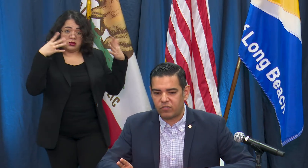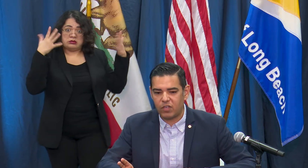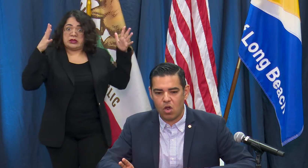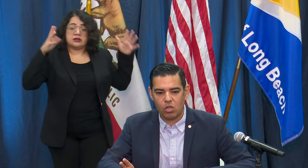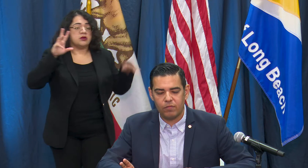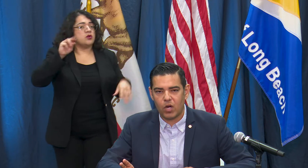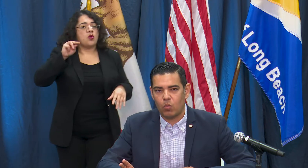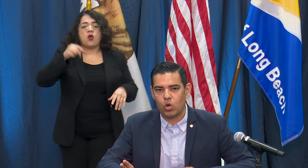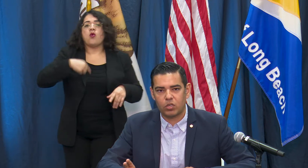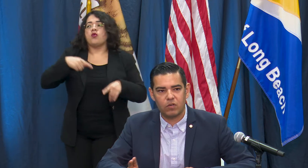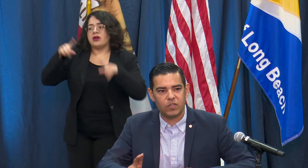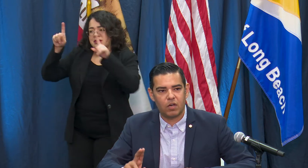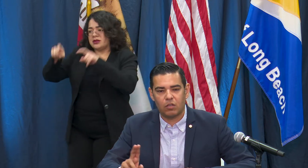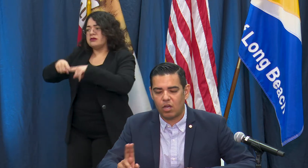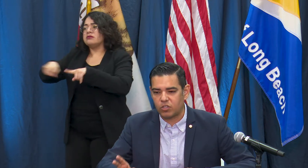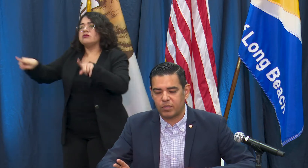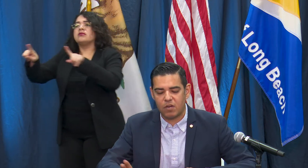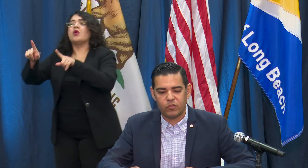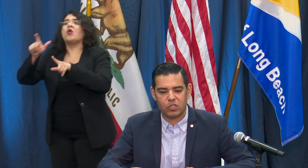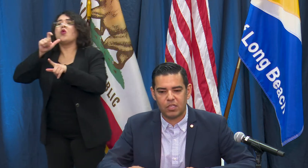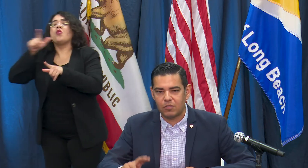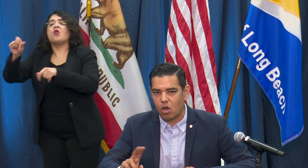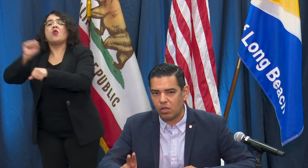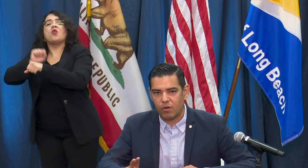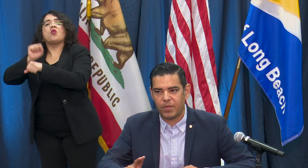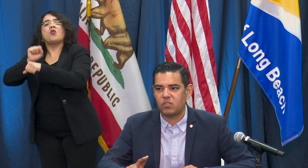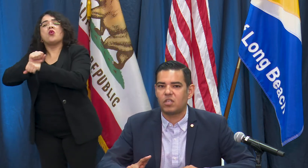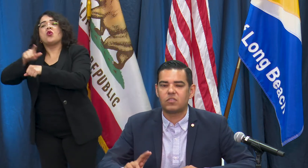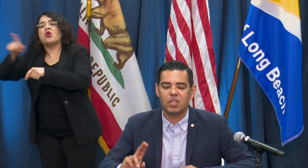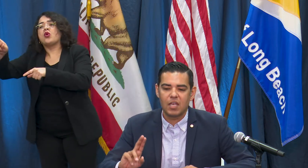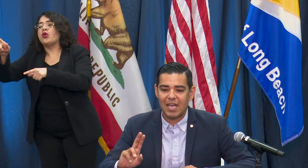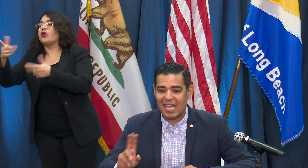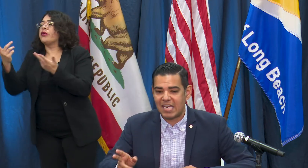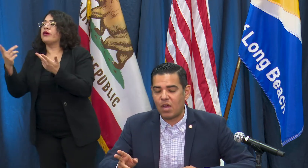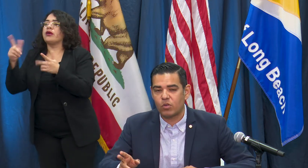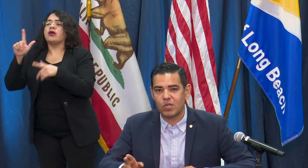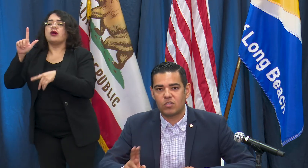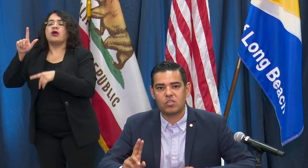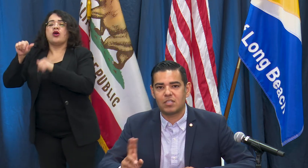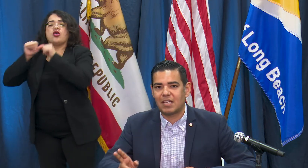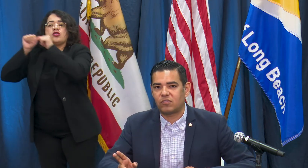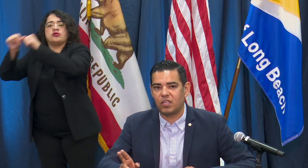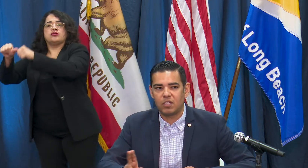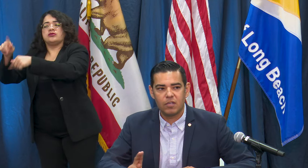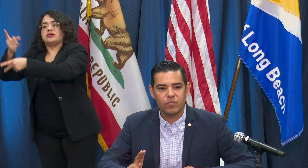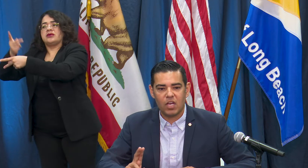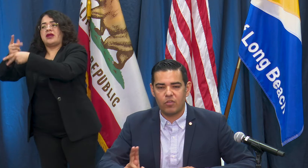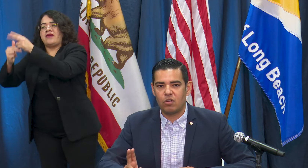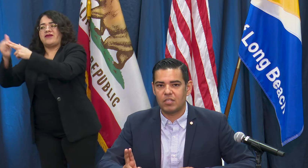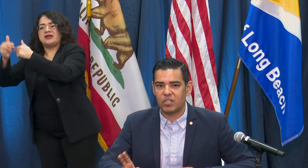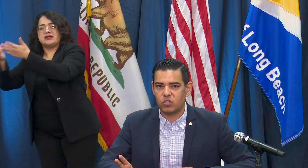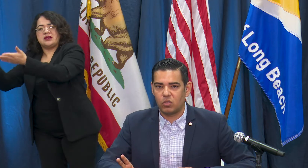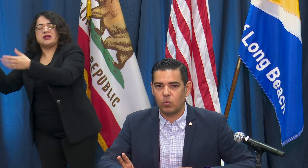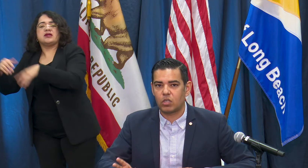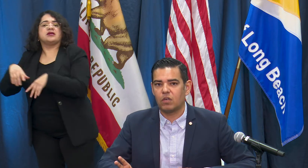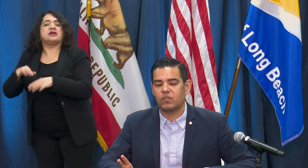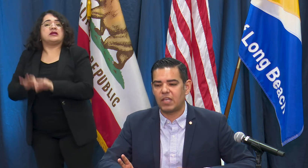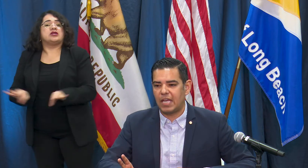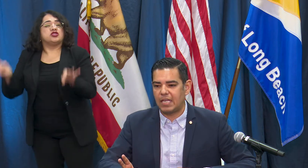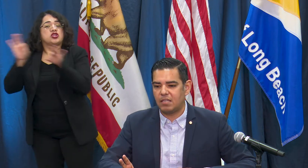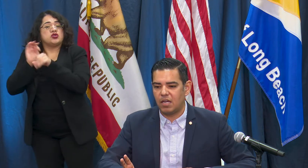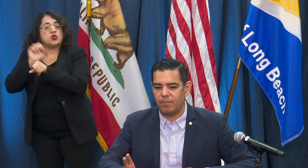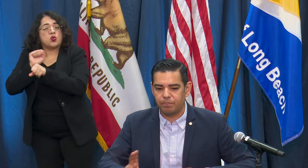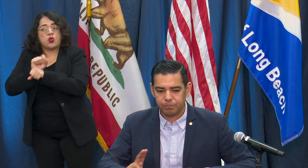we're testing all of our workers in our long-term care facilities, all of our patients, and now we're transitioning to testing other essential